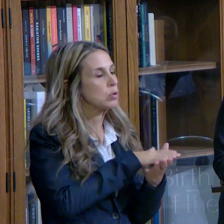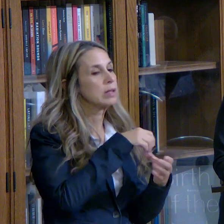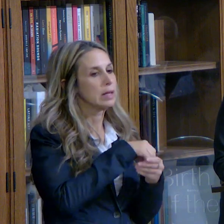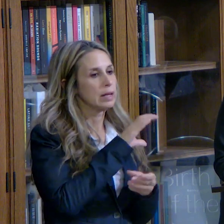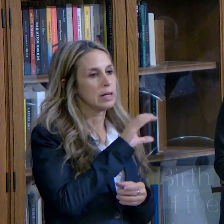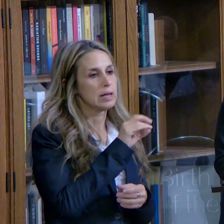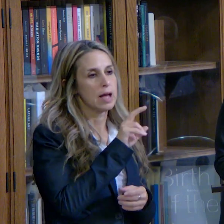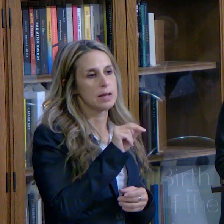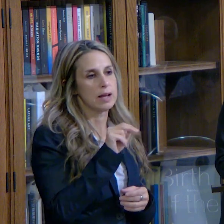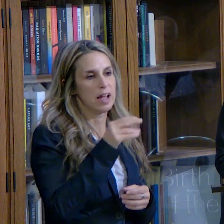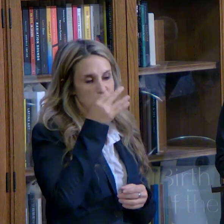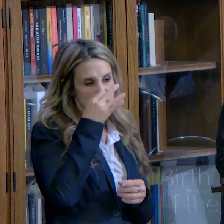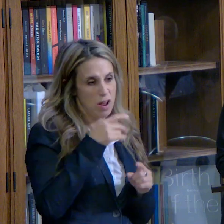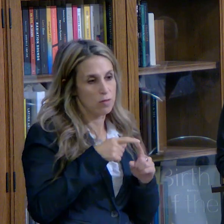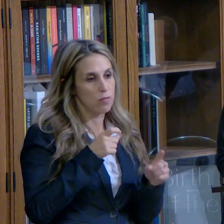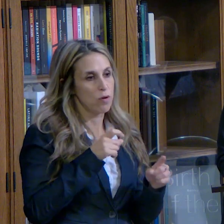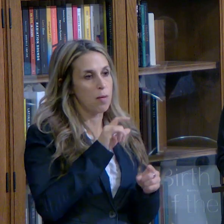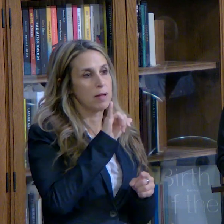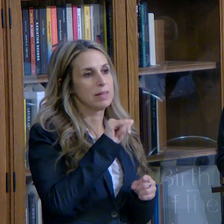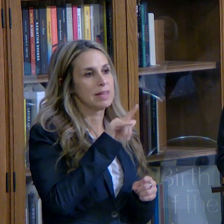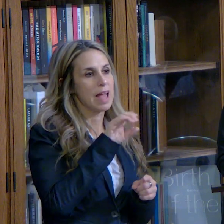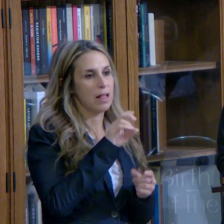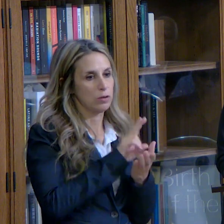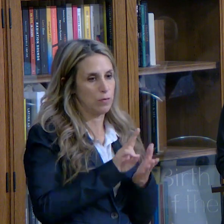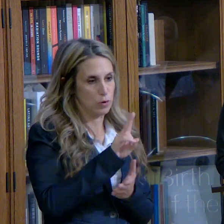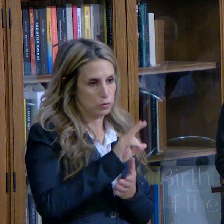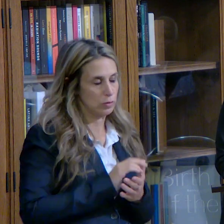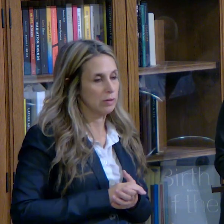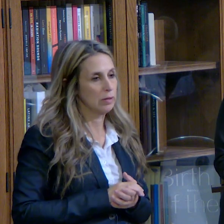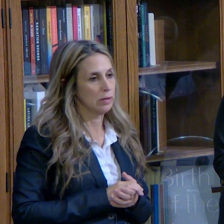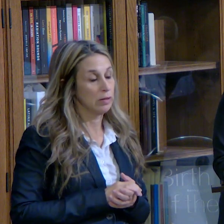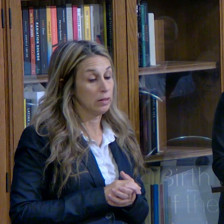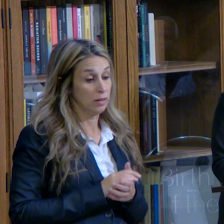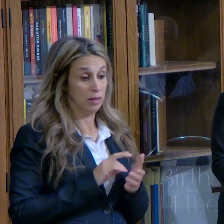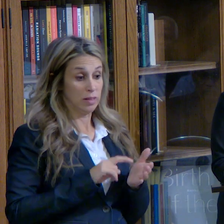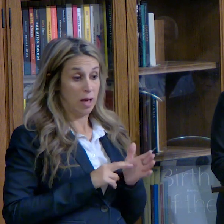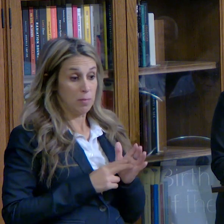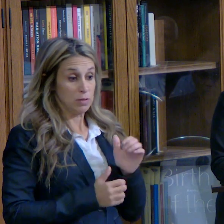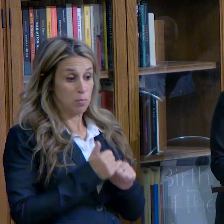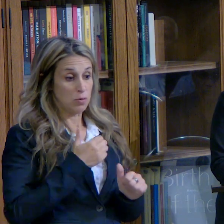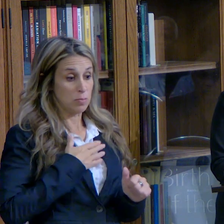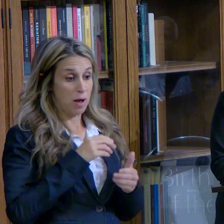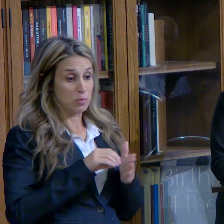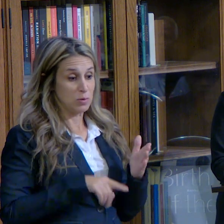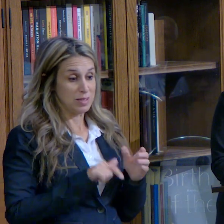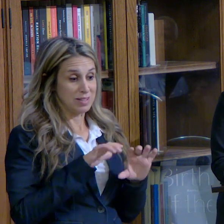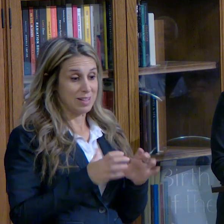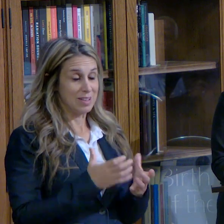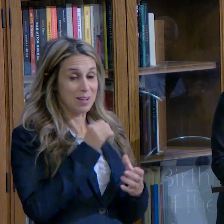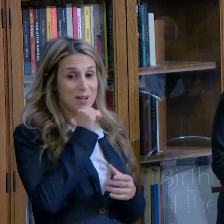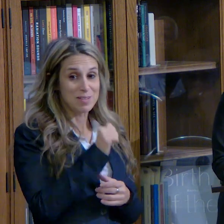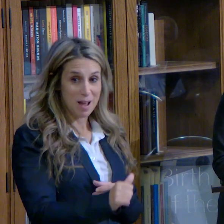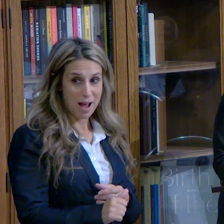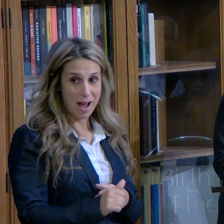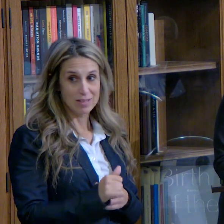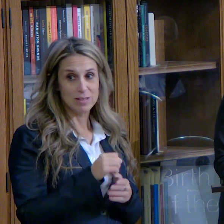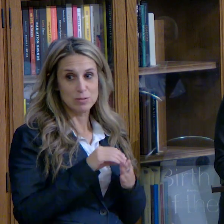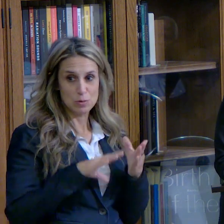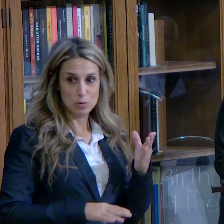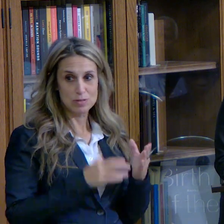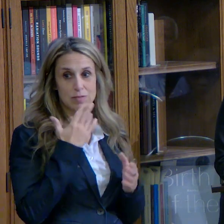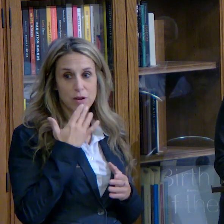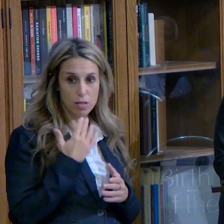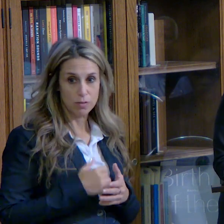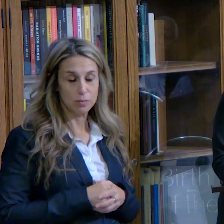Connecticut right up the street from Yale University therefore the majority of my students in this class are not students